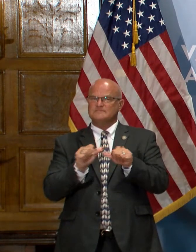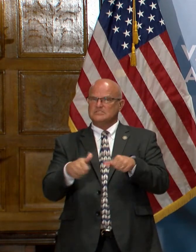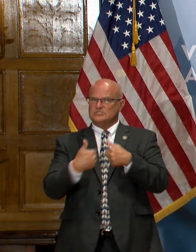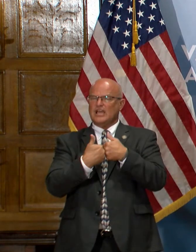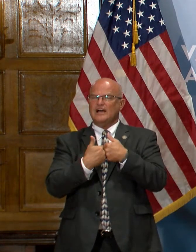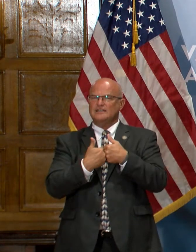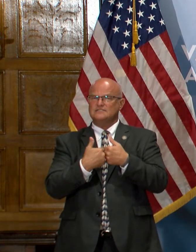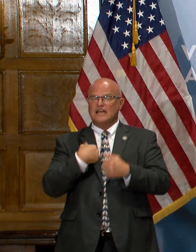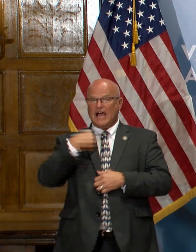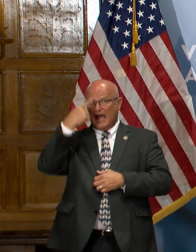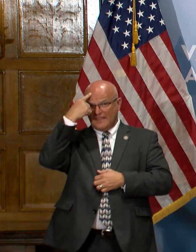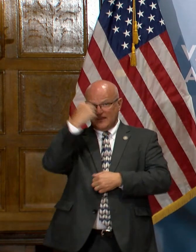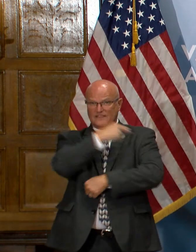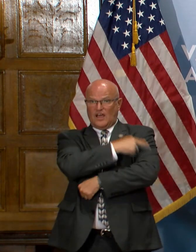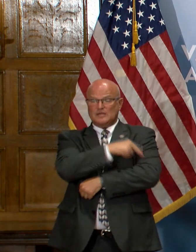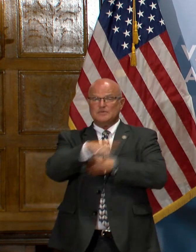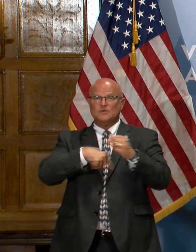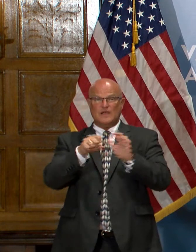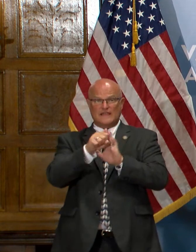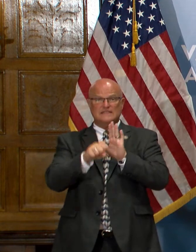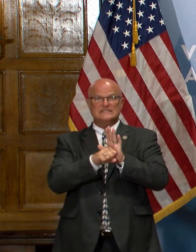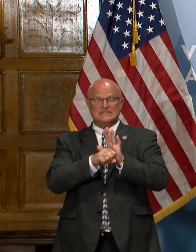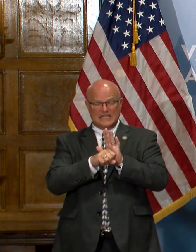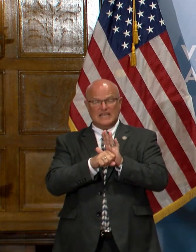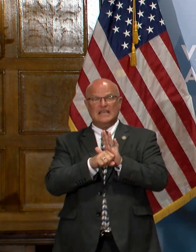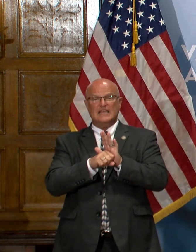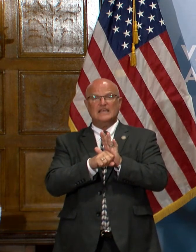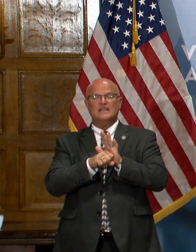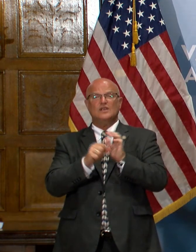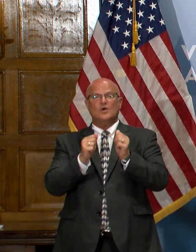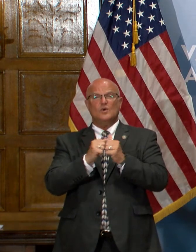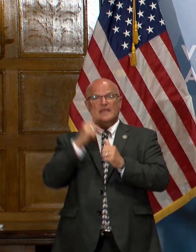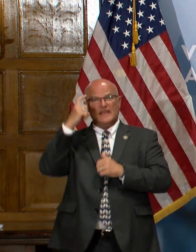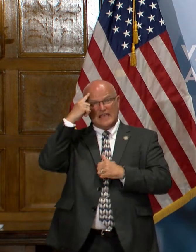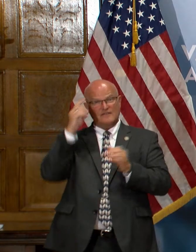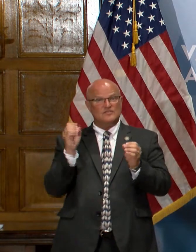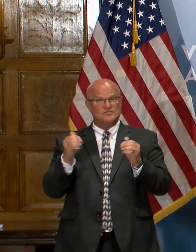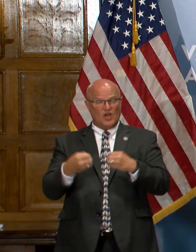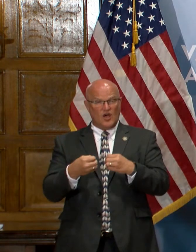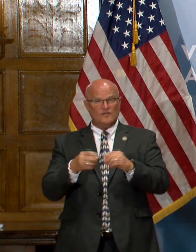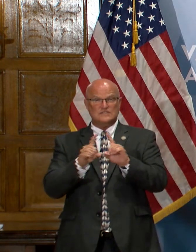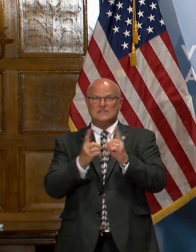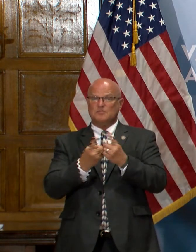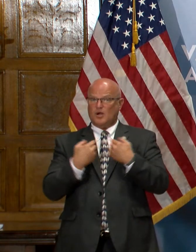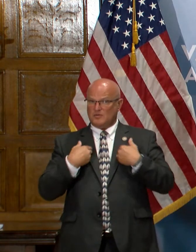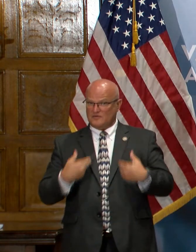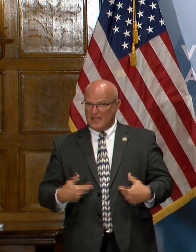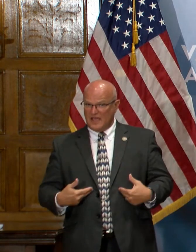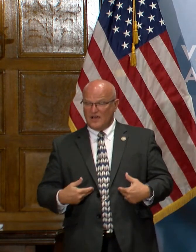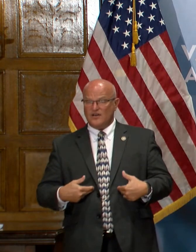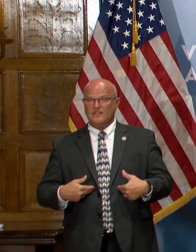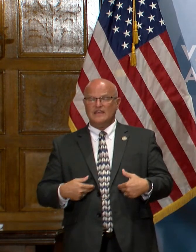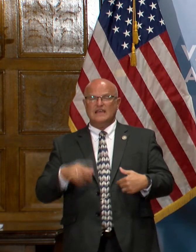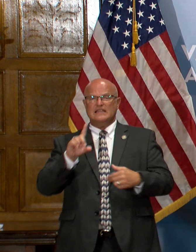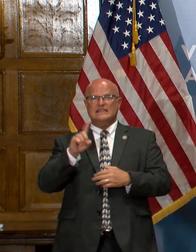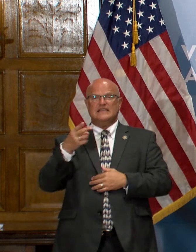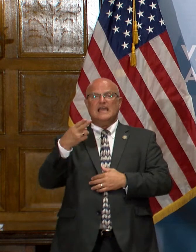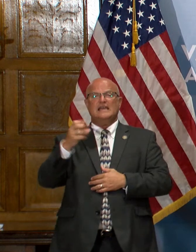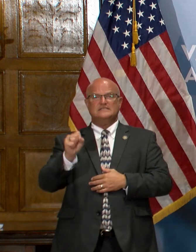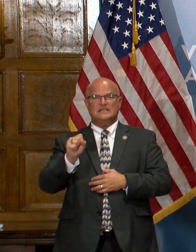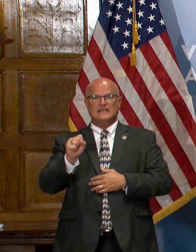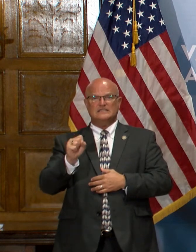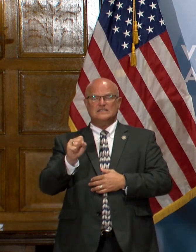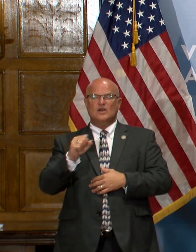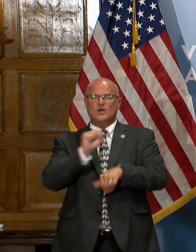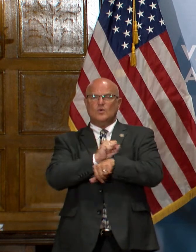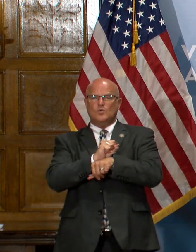challenge, although I think that hospitals around the state, as you heard earlier, along with the Governor's Office, the Department of Health, and Department of Human Services have worked so